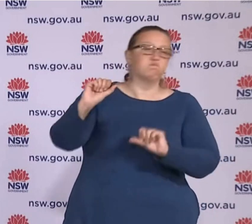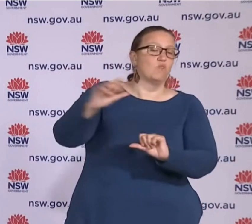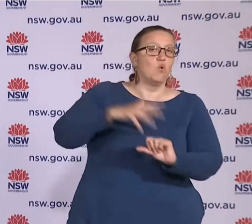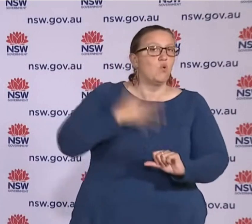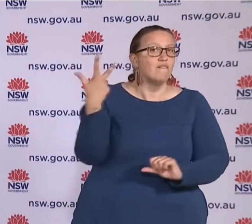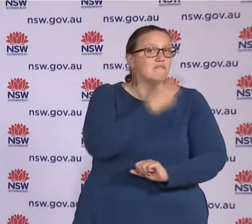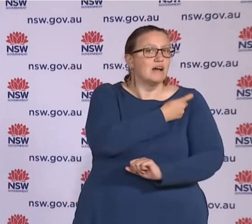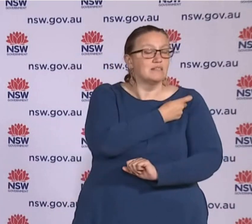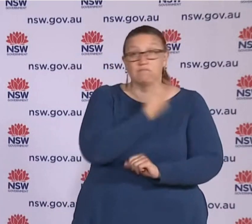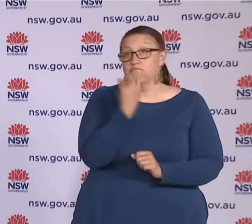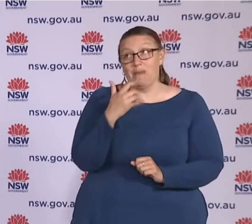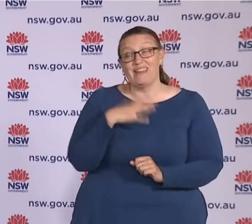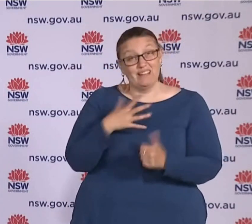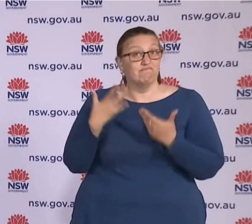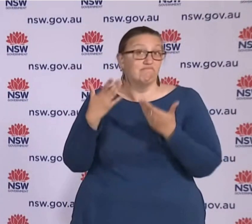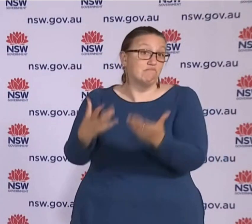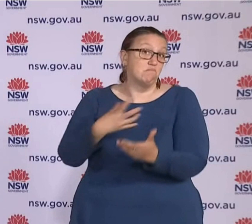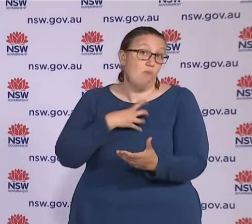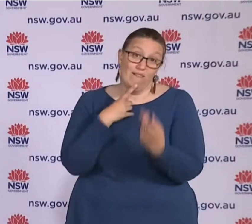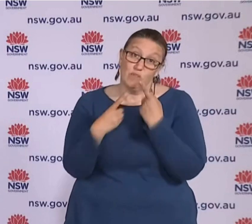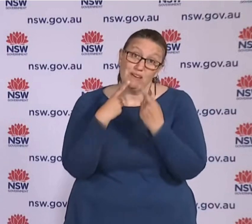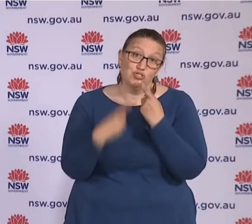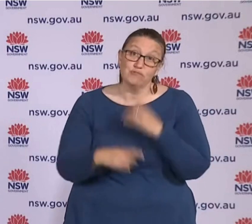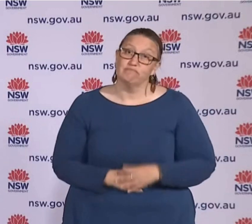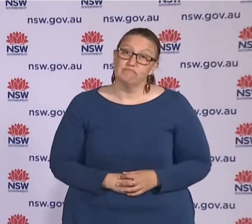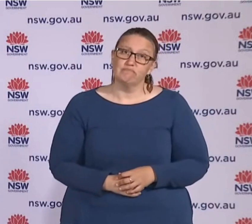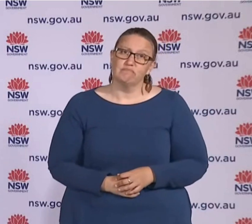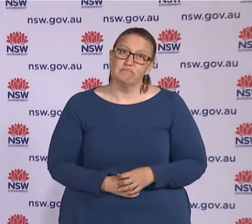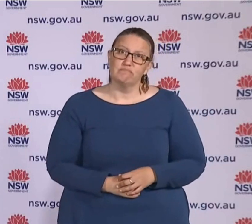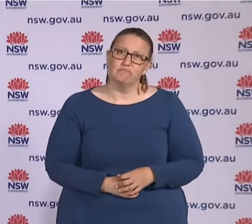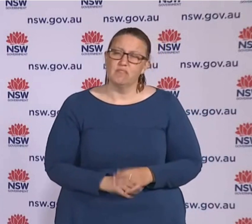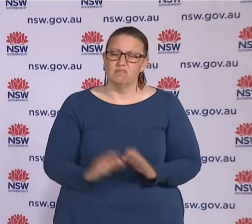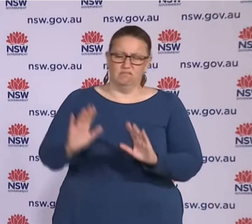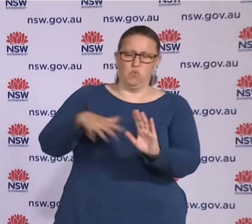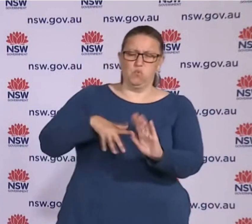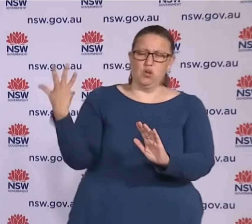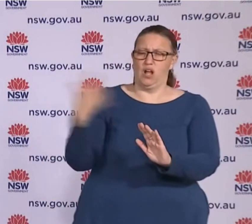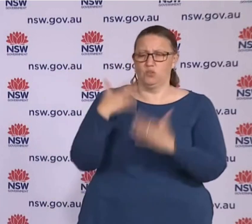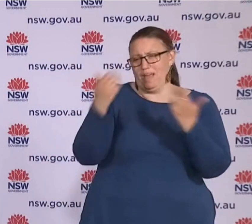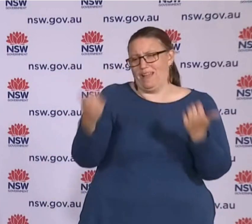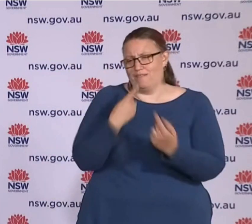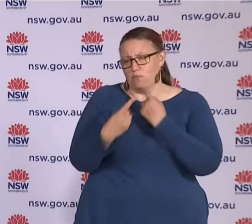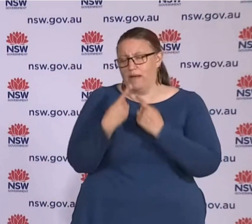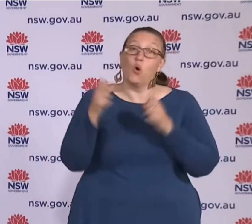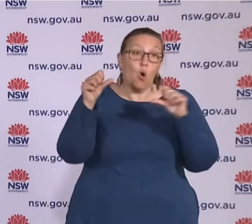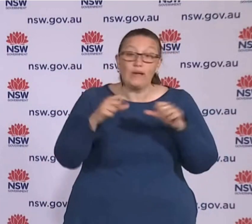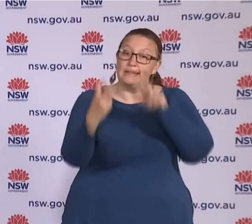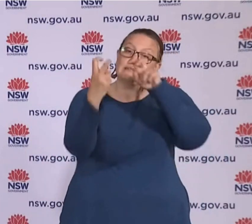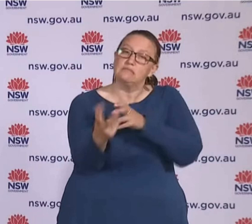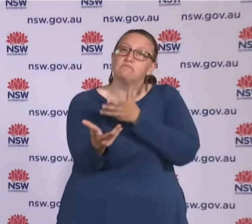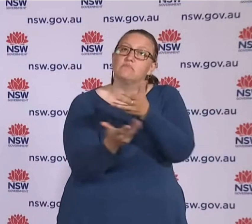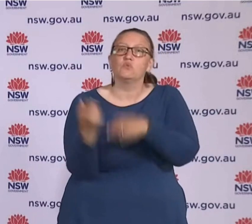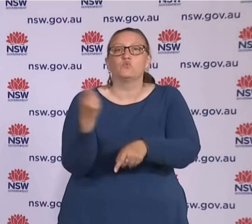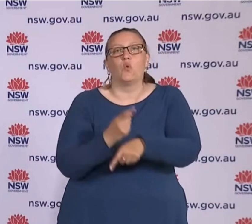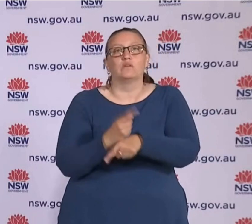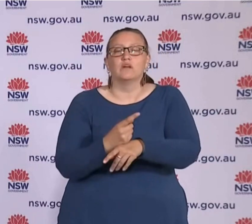reasonable that people have the opportunity to ask their questions, to have them answered, to go through the science.